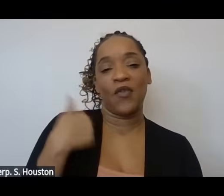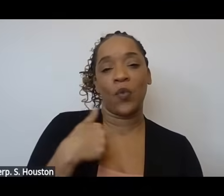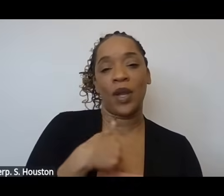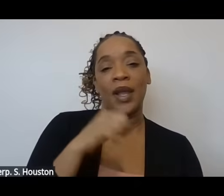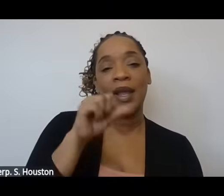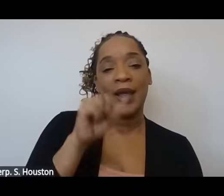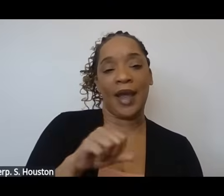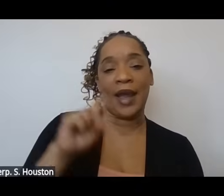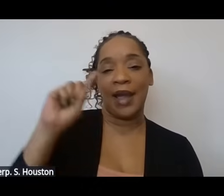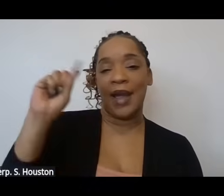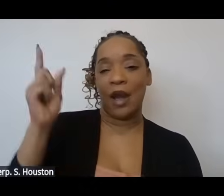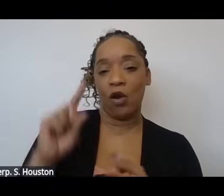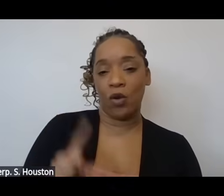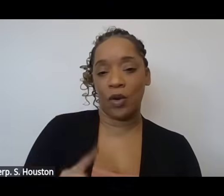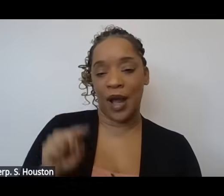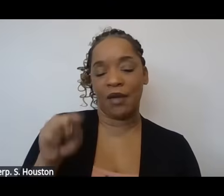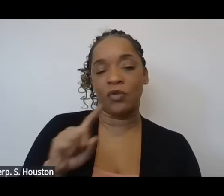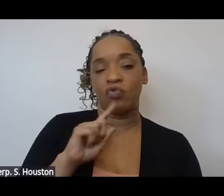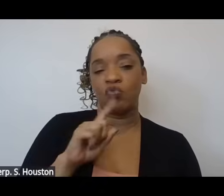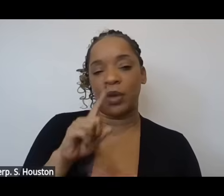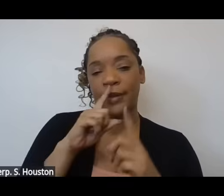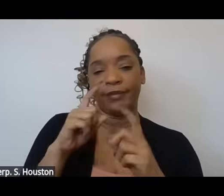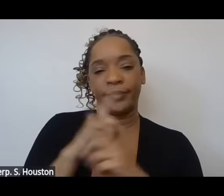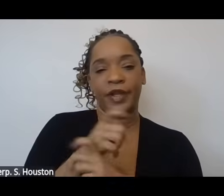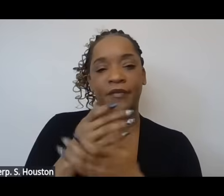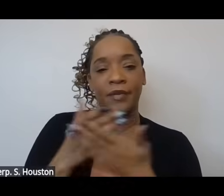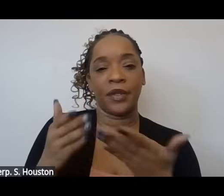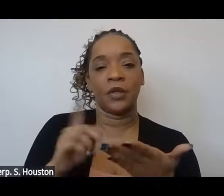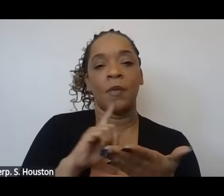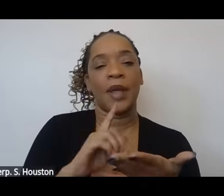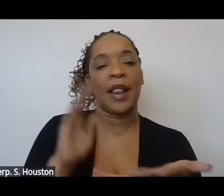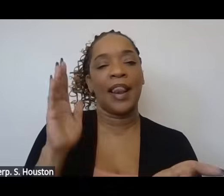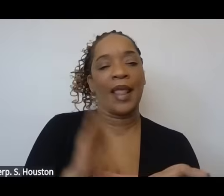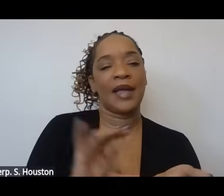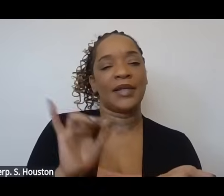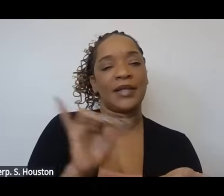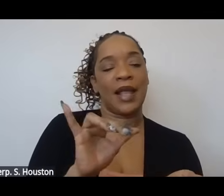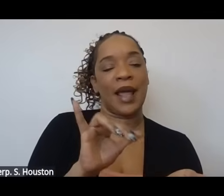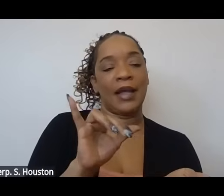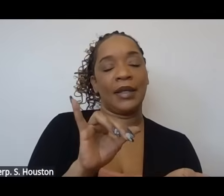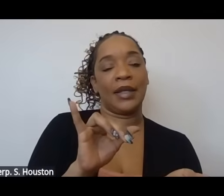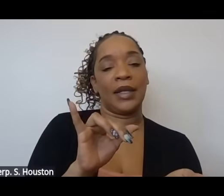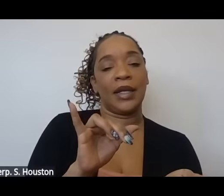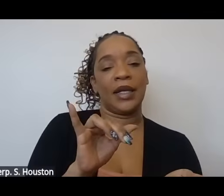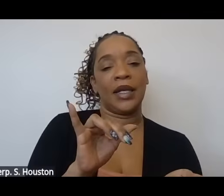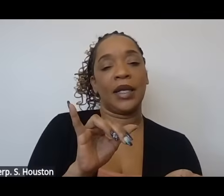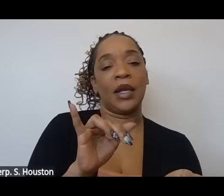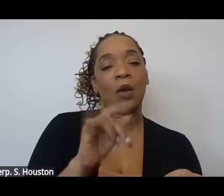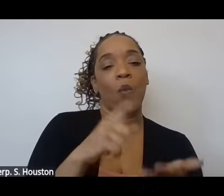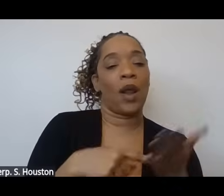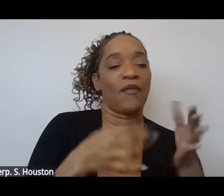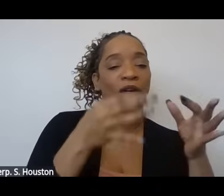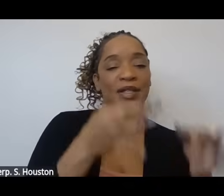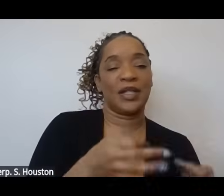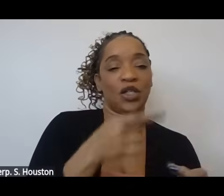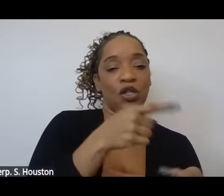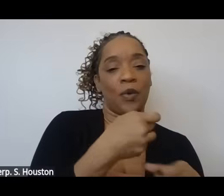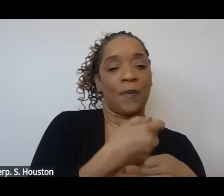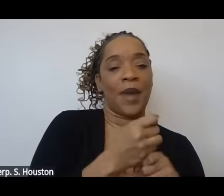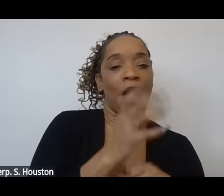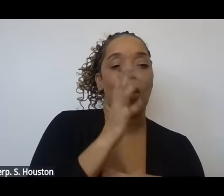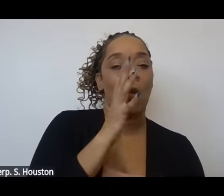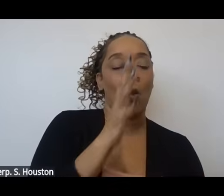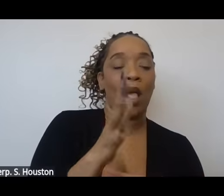less likely that whatever decision the board makes is going to actually determine whether that candidate gets on the ballot or not. Now, we can then go after the